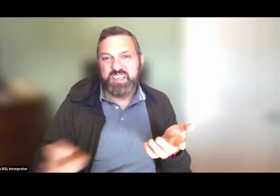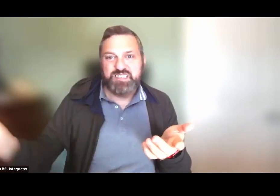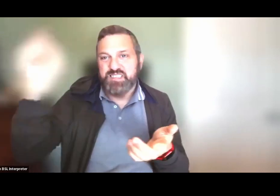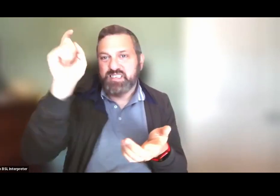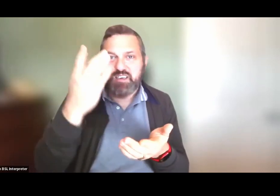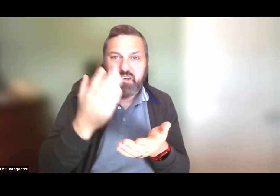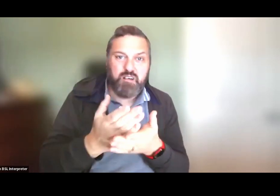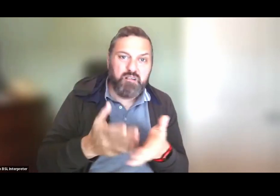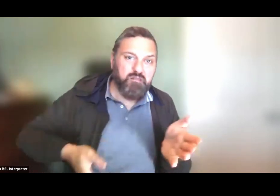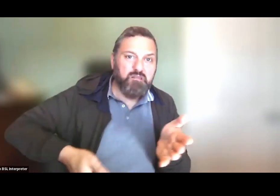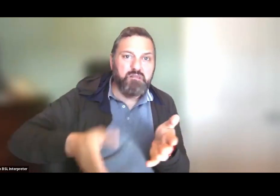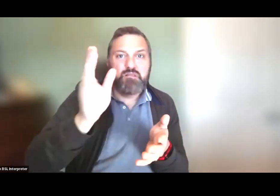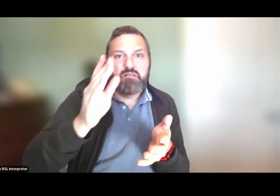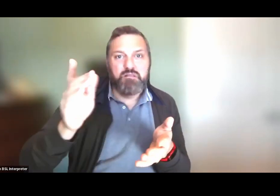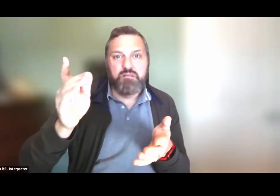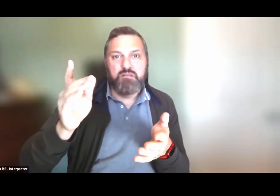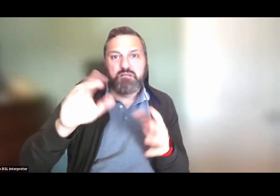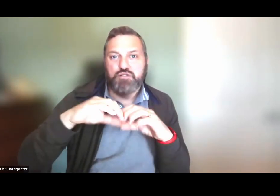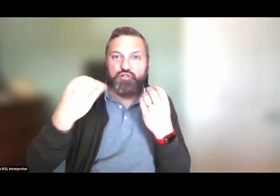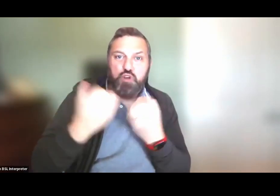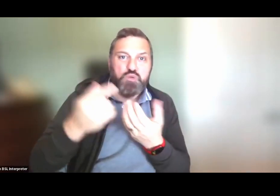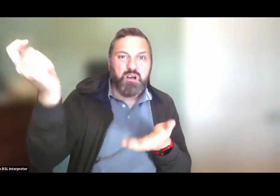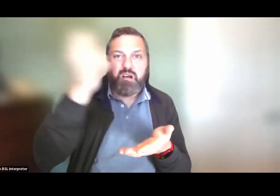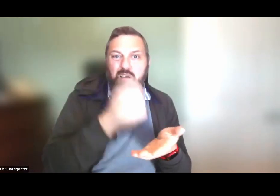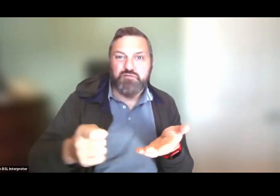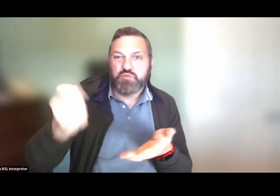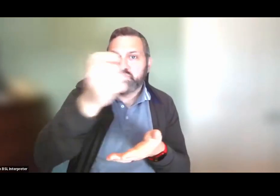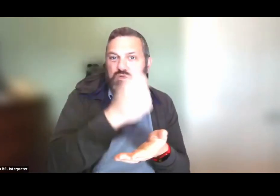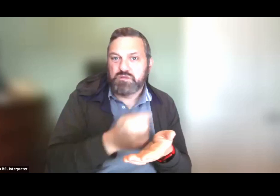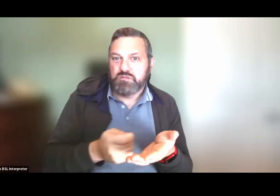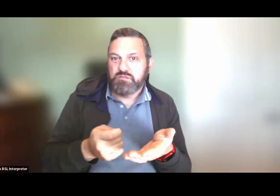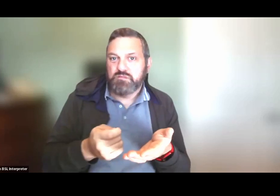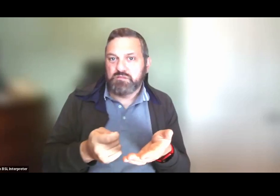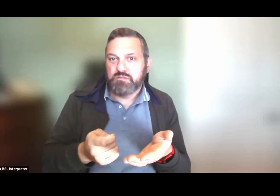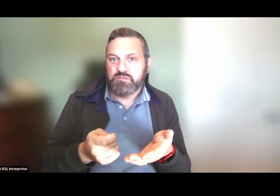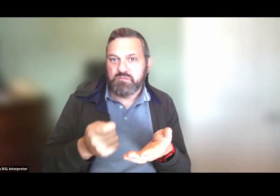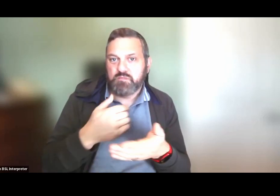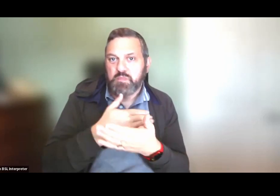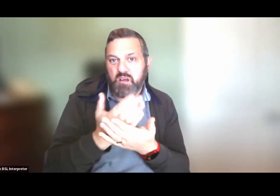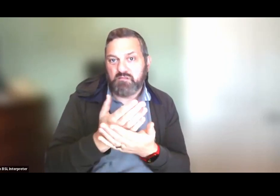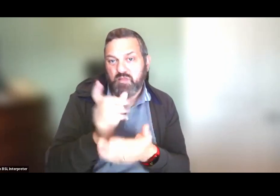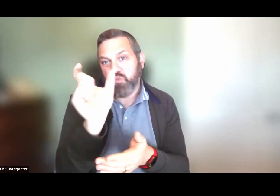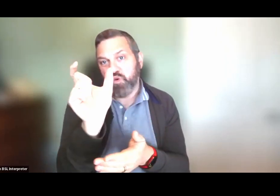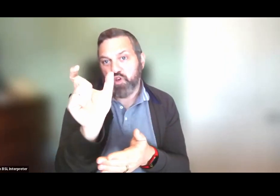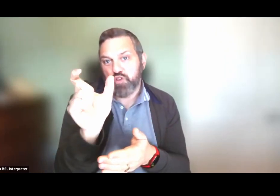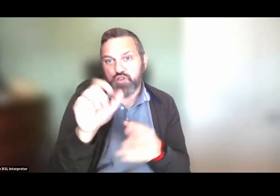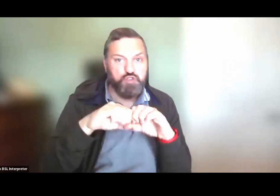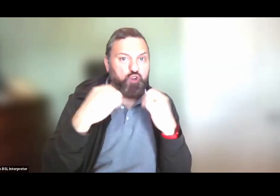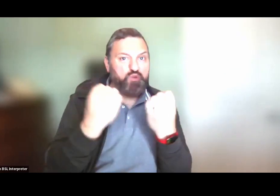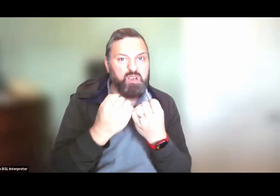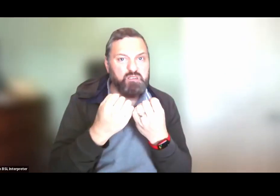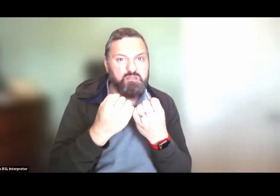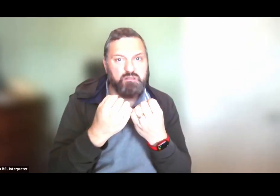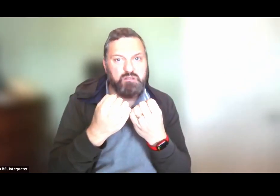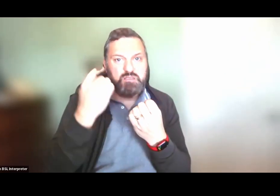sidewalk, sending me donut cartoons. And it was really clear that it's partly, I think, the name donut. It's so silly. Everybody knows